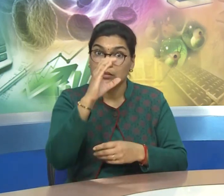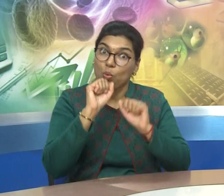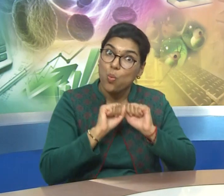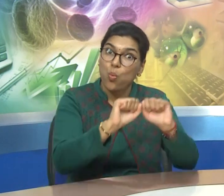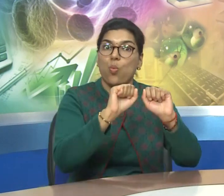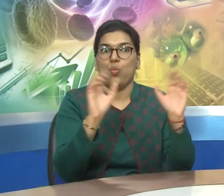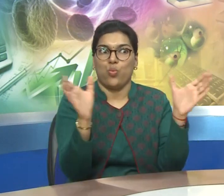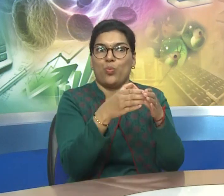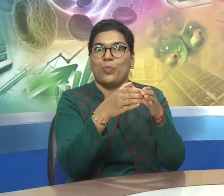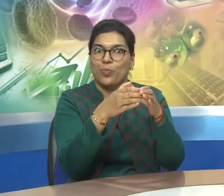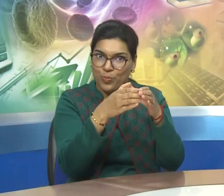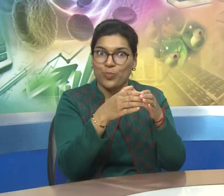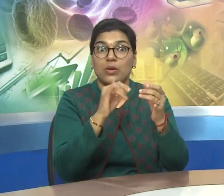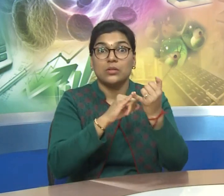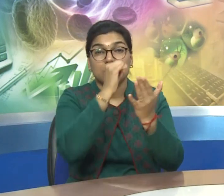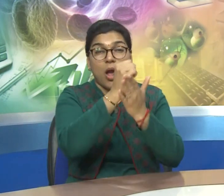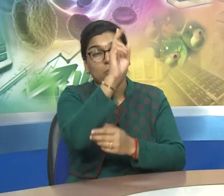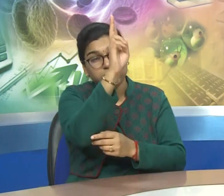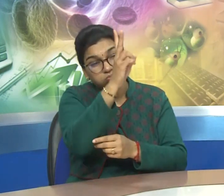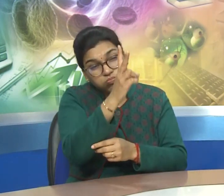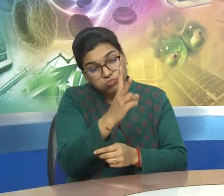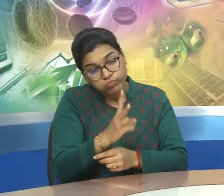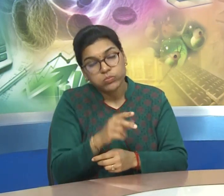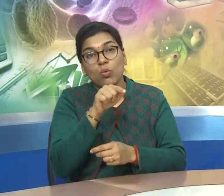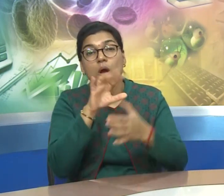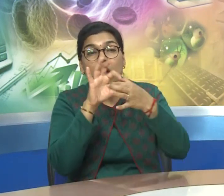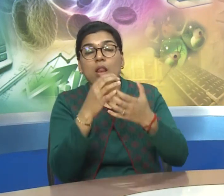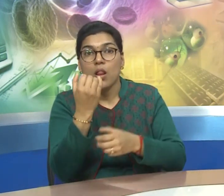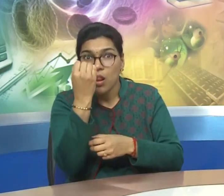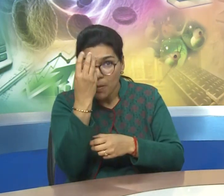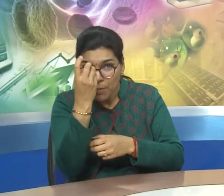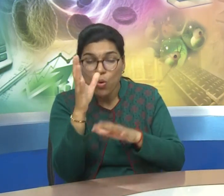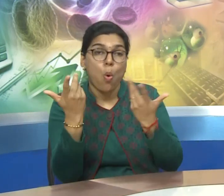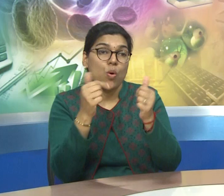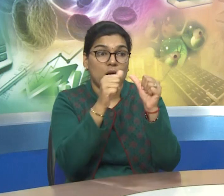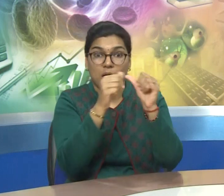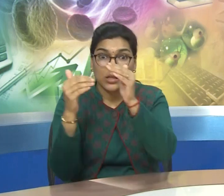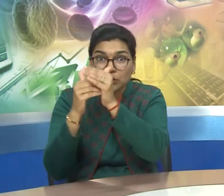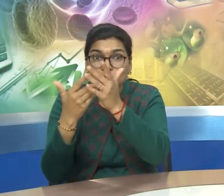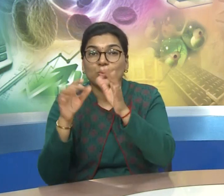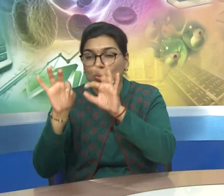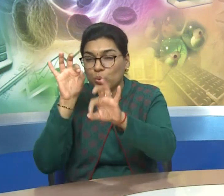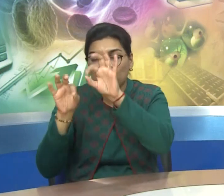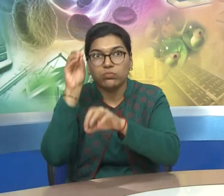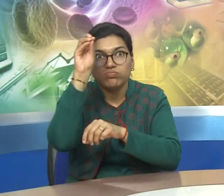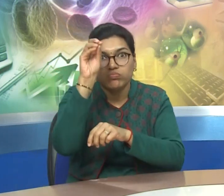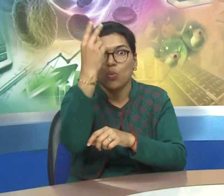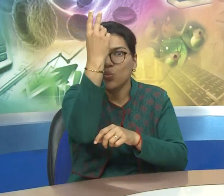Now here you can see the main classes of CC, 6th revised edition. Here you can see some codes